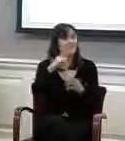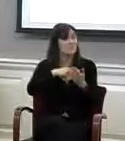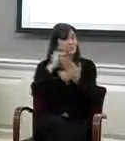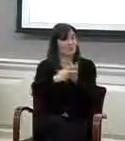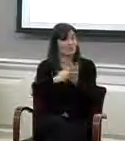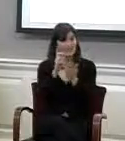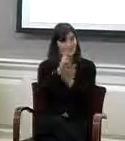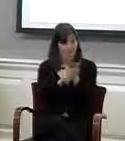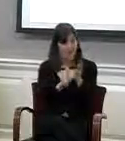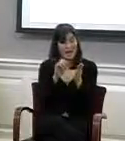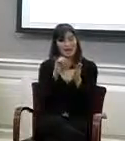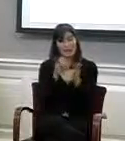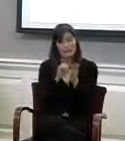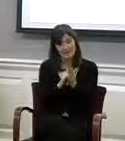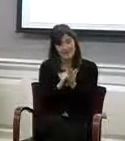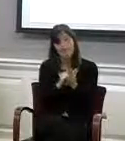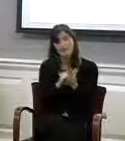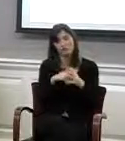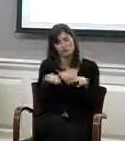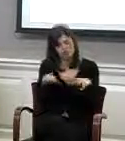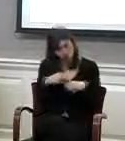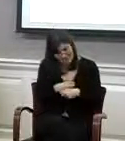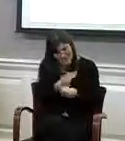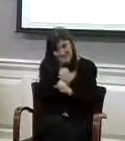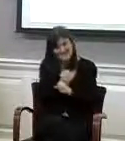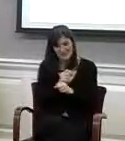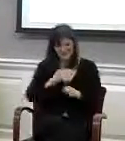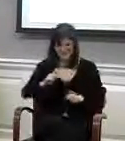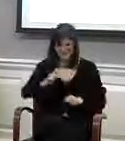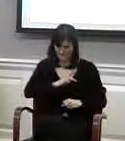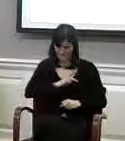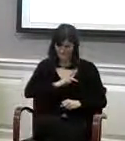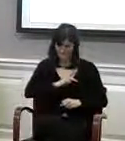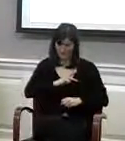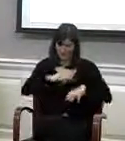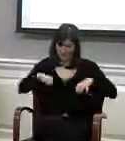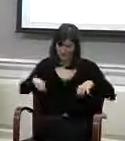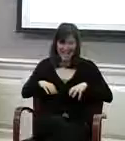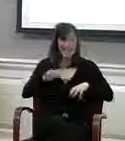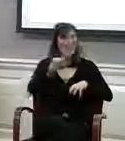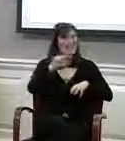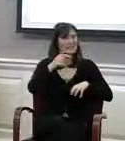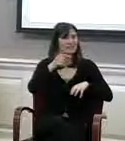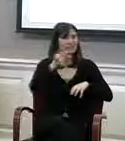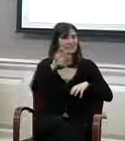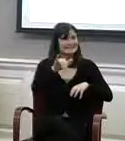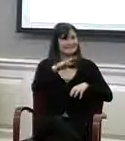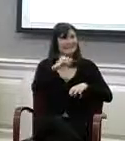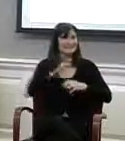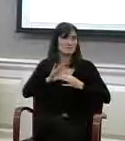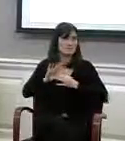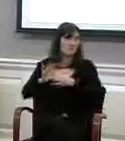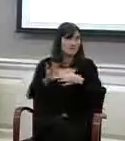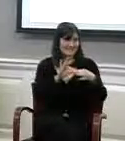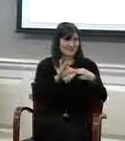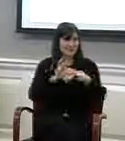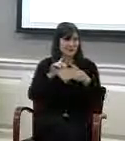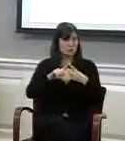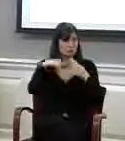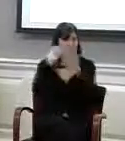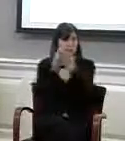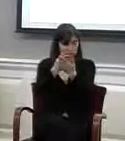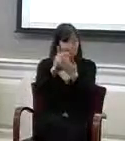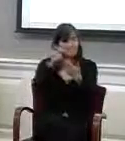personal agency and solidarity in order to reach these goals. So what are the conditions specifically and the teaching techniques that can